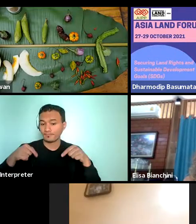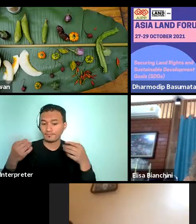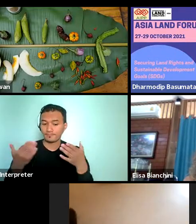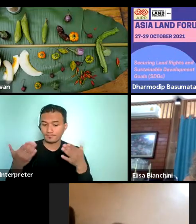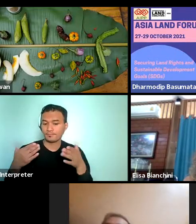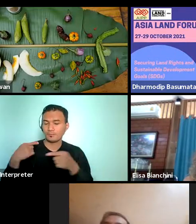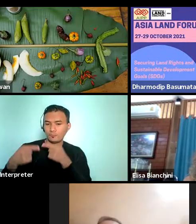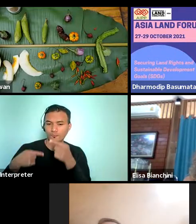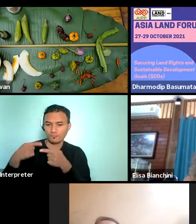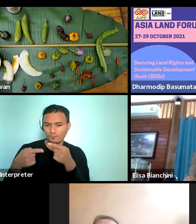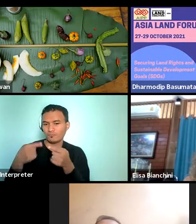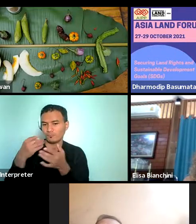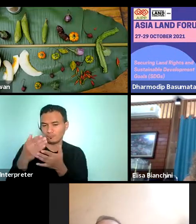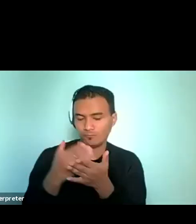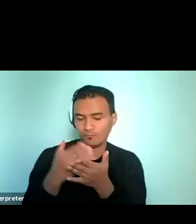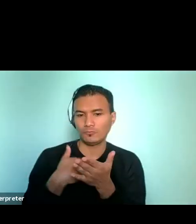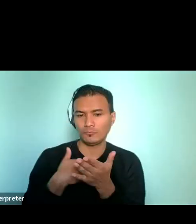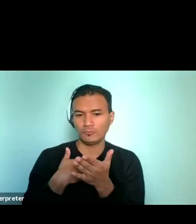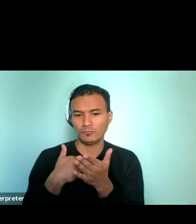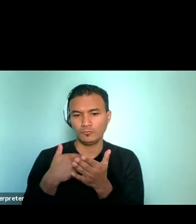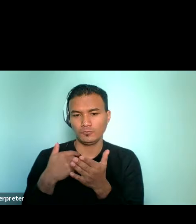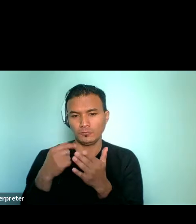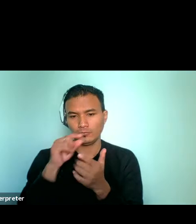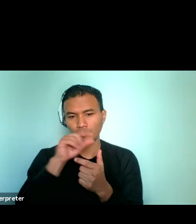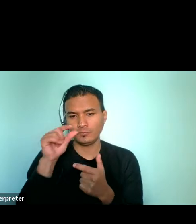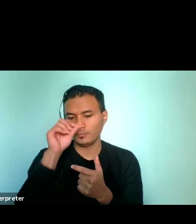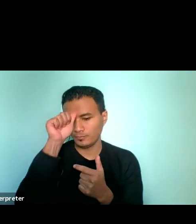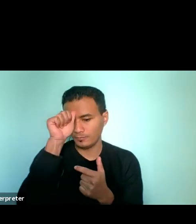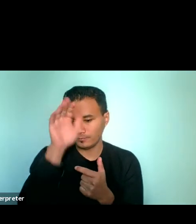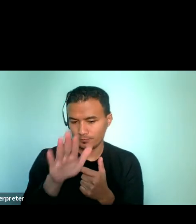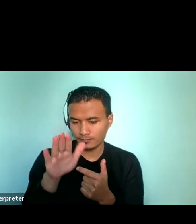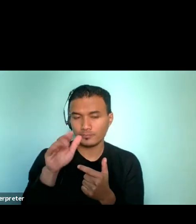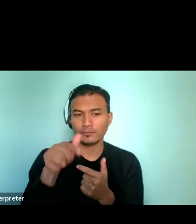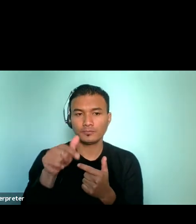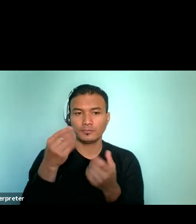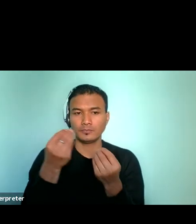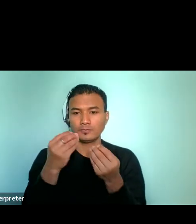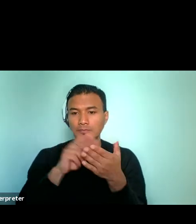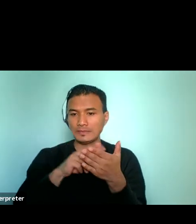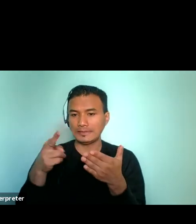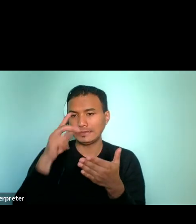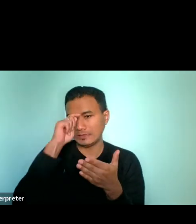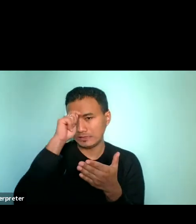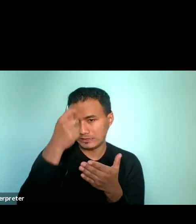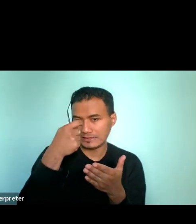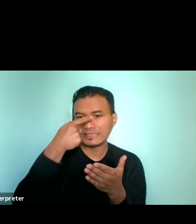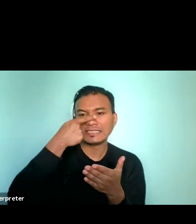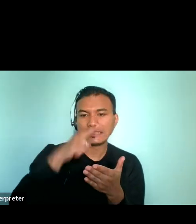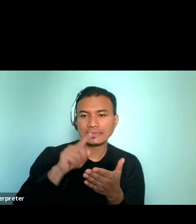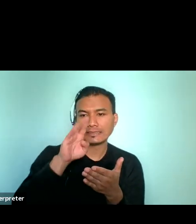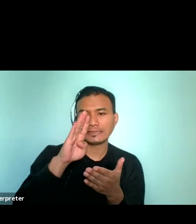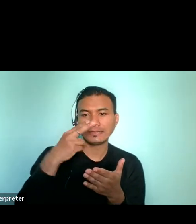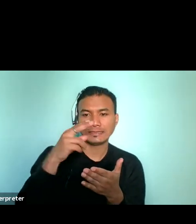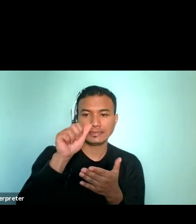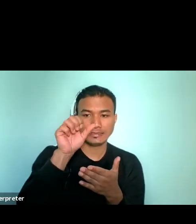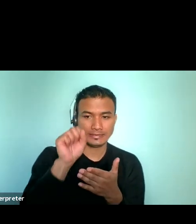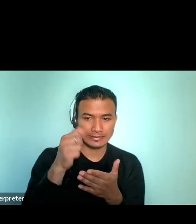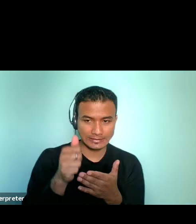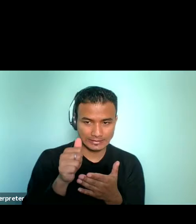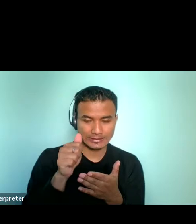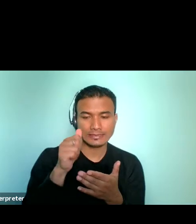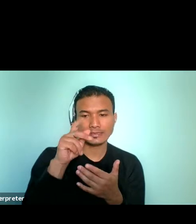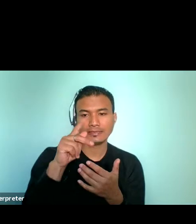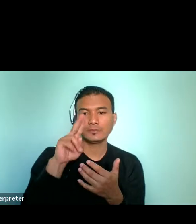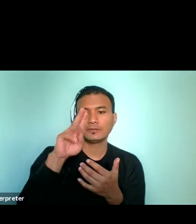continue our sessions, I would like just also highlight that we have some translations in English, Thai, Bahasa, Vietnamese, and Khmer,